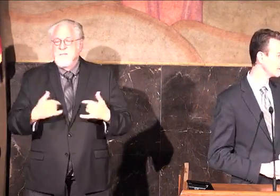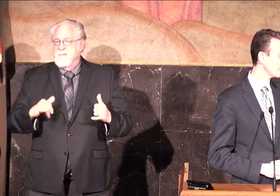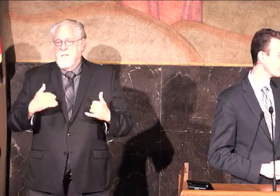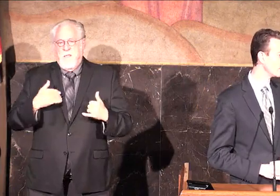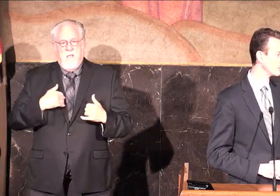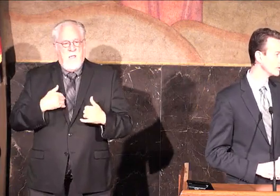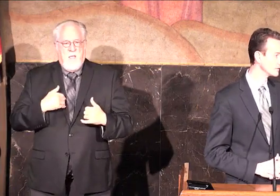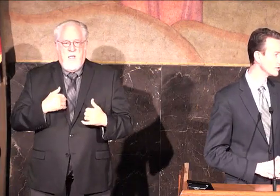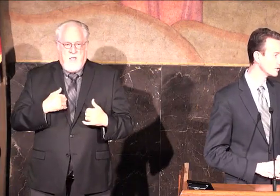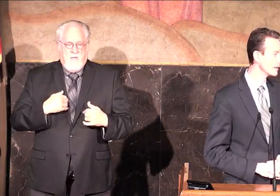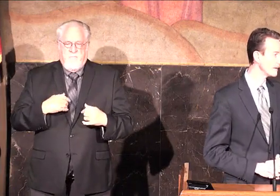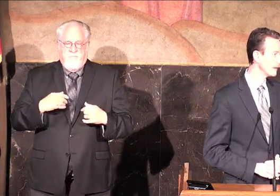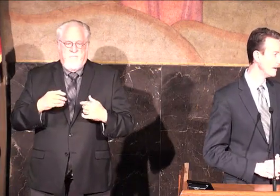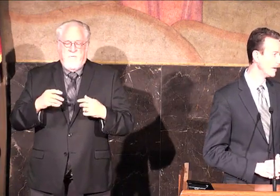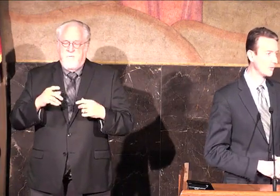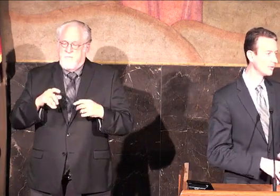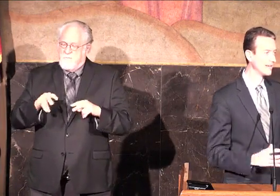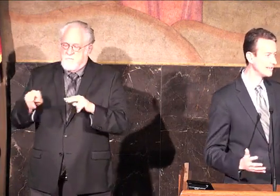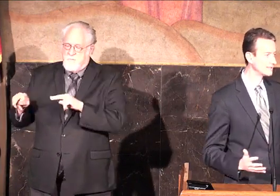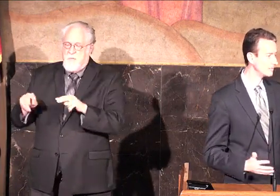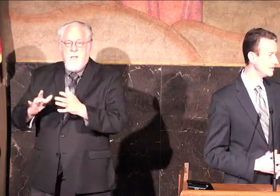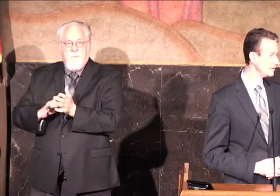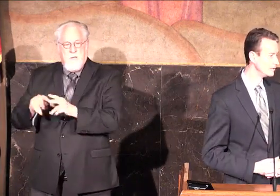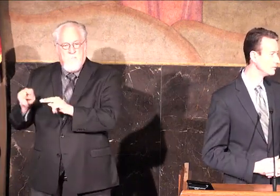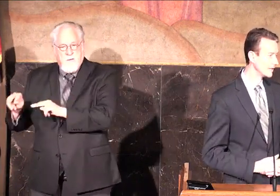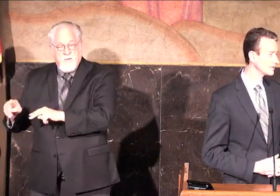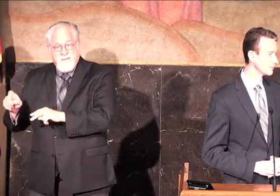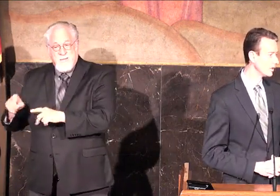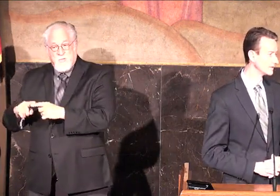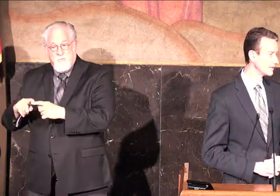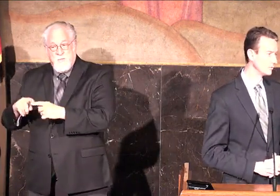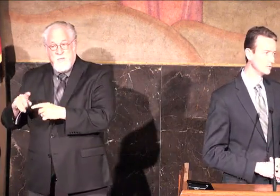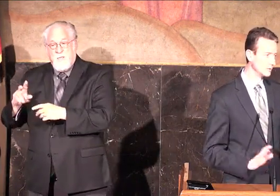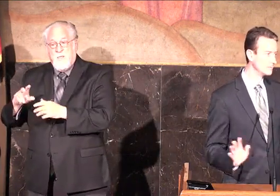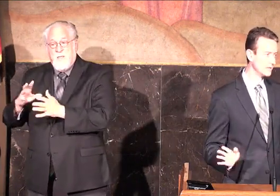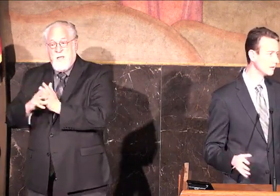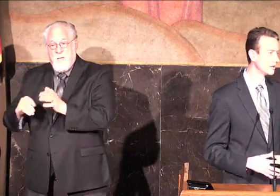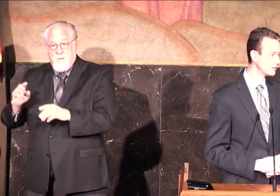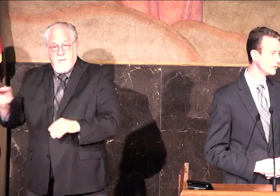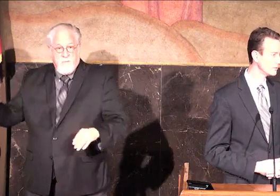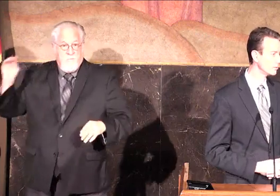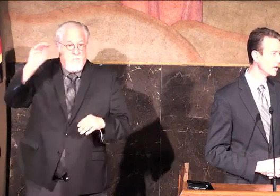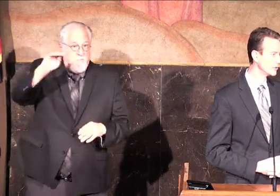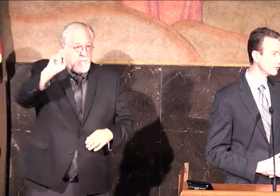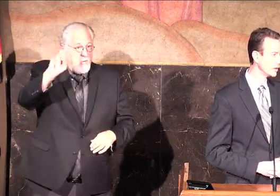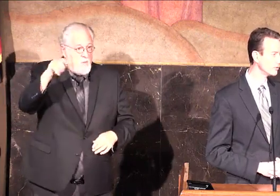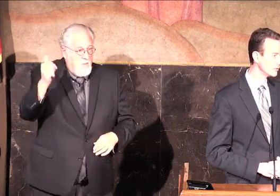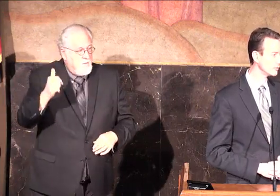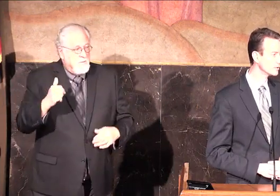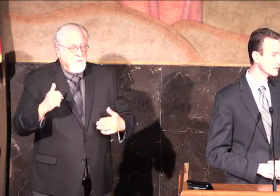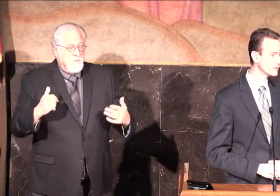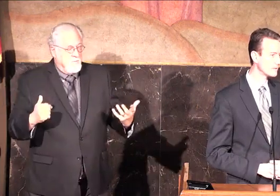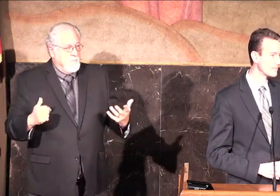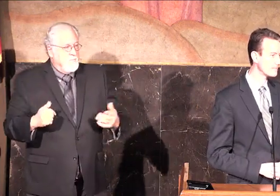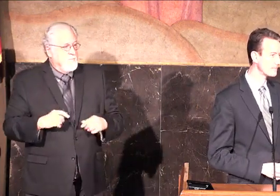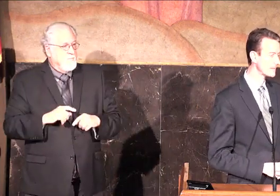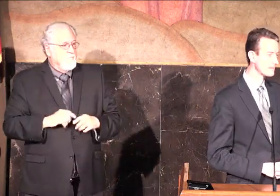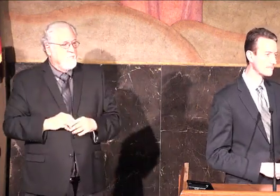capacity at the medical monitoring station. And whether that needs to be duplicated somewhere else, I think would depend a lot on the reality on the ground in those